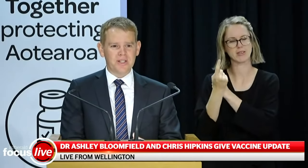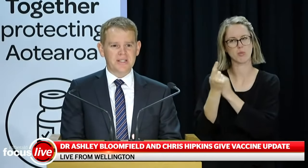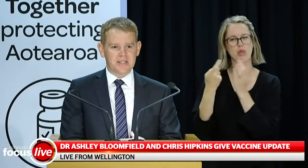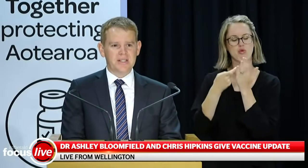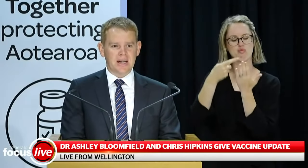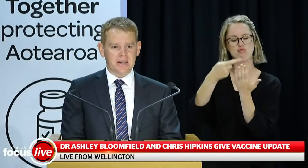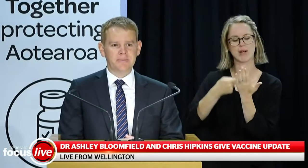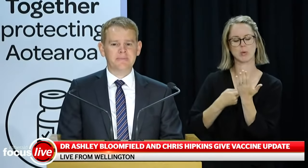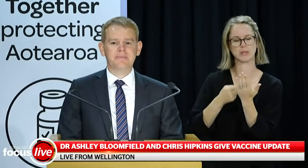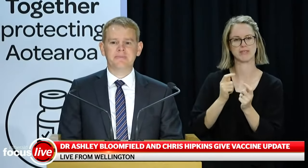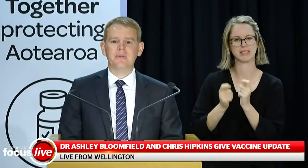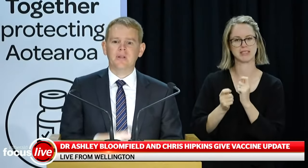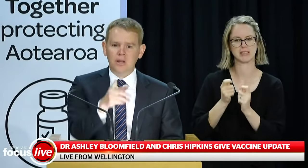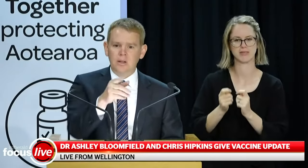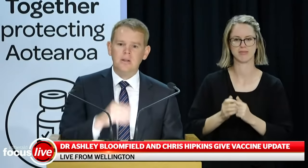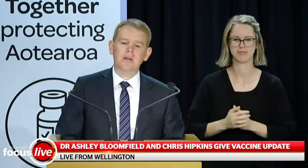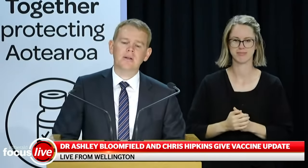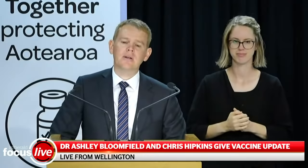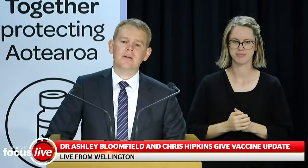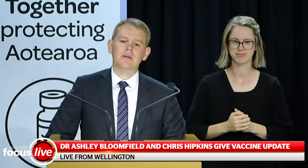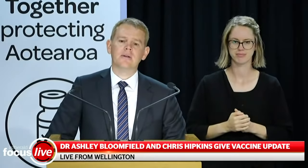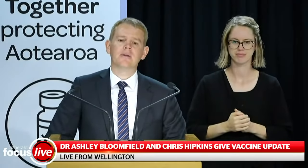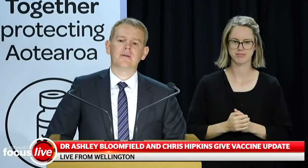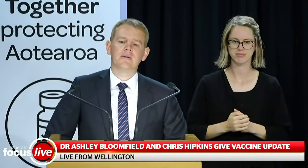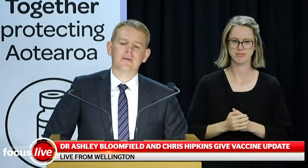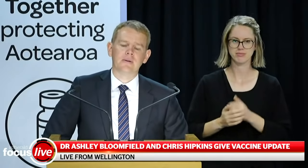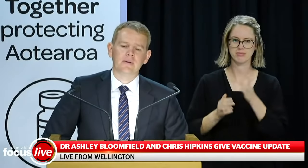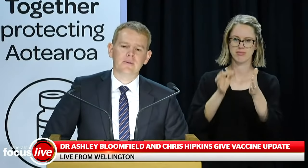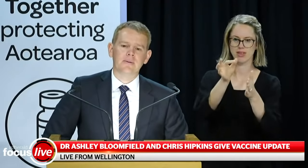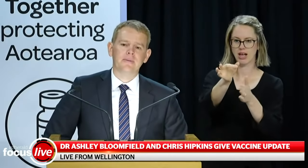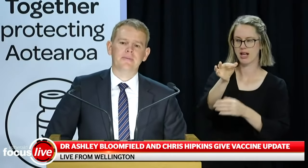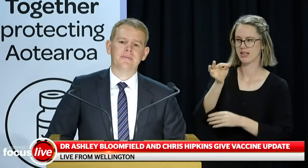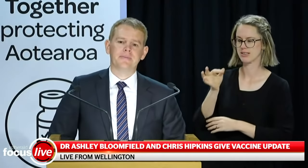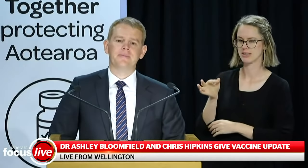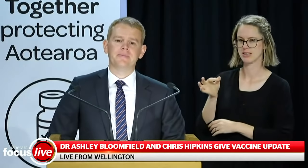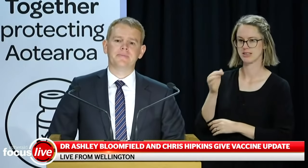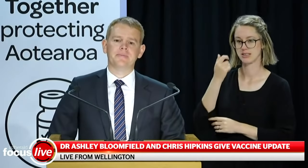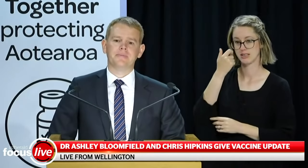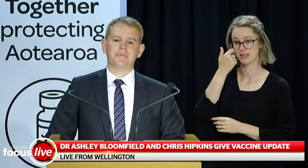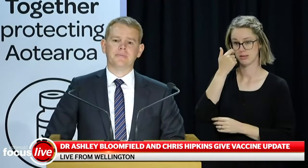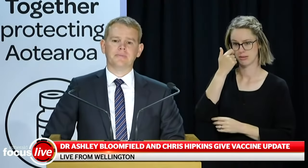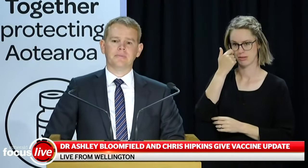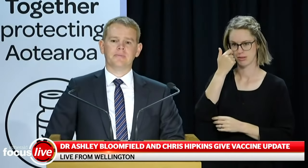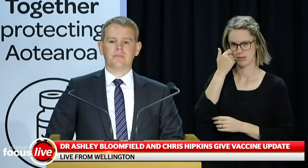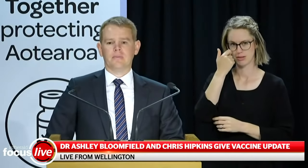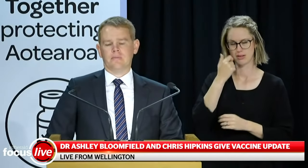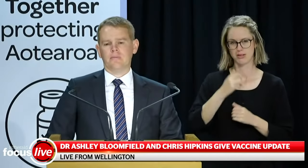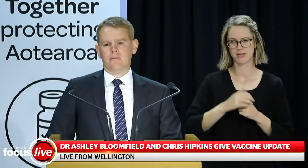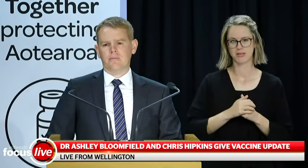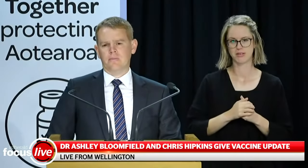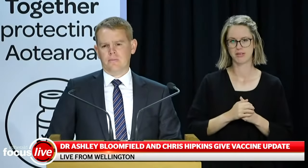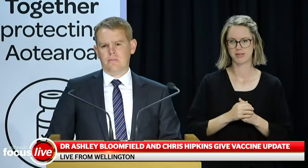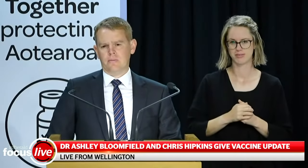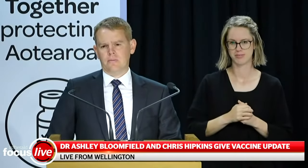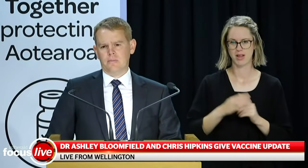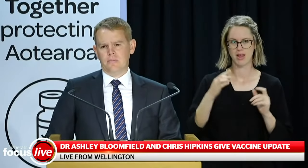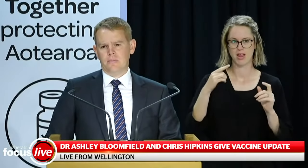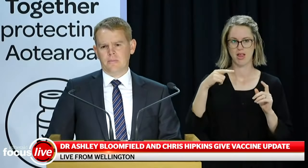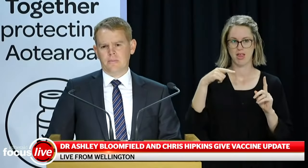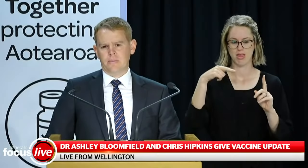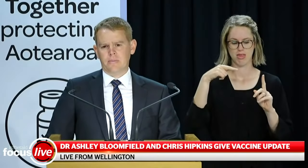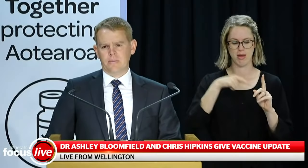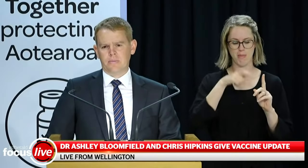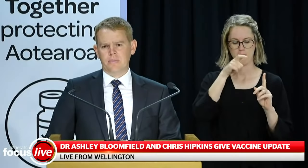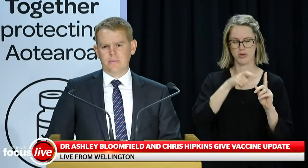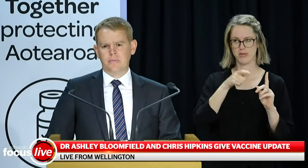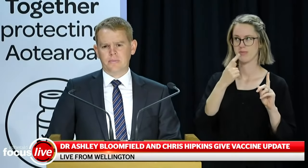records of tests taken. How long had this information that the employee had been given